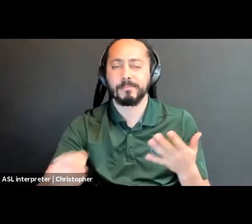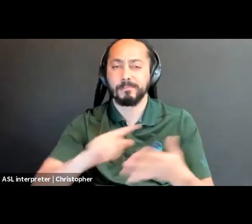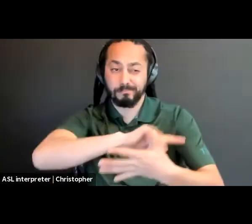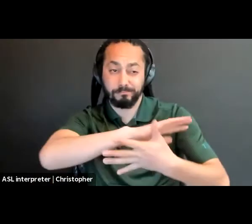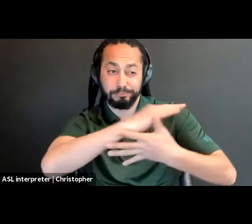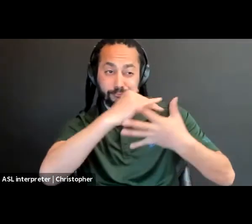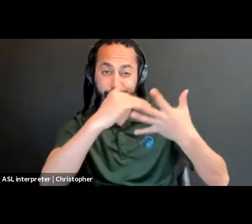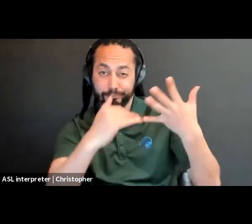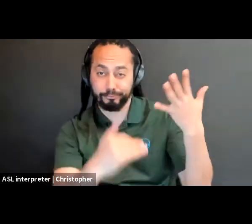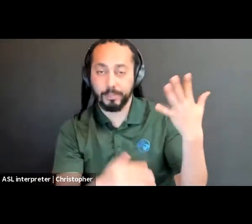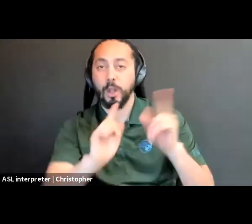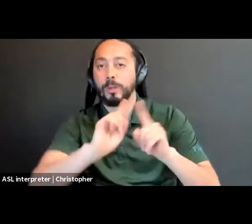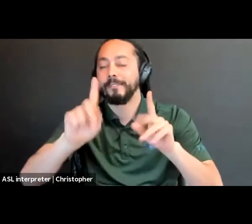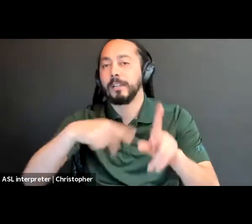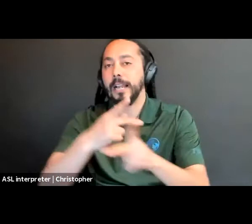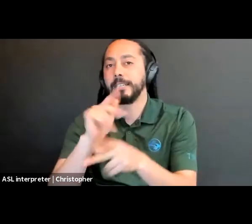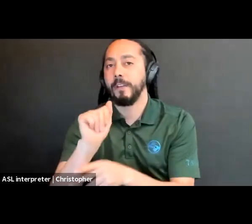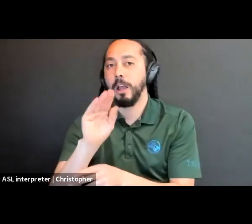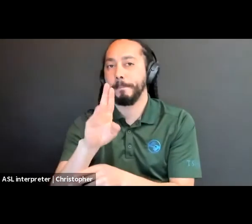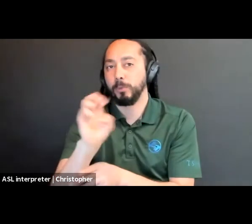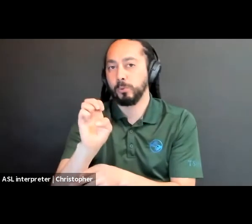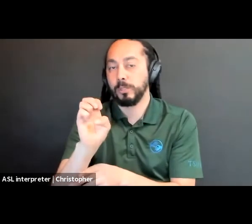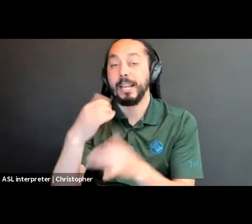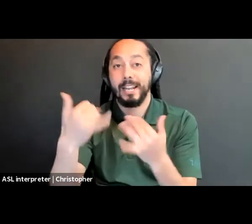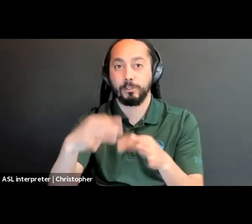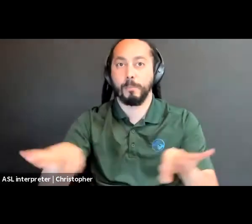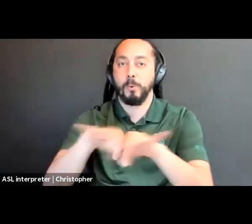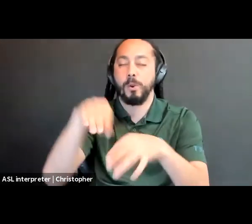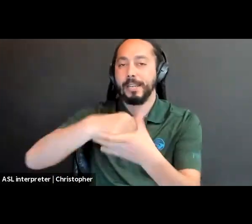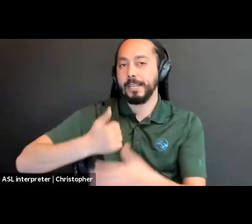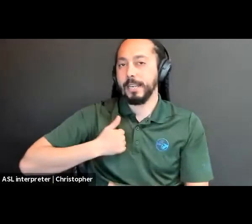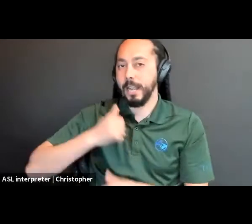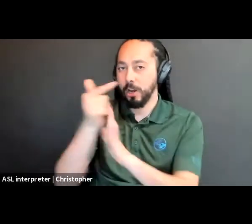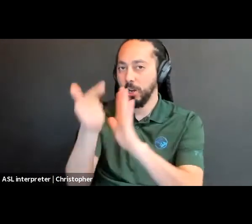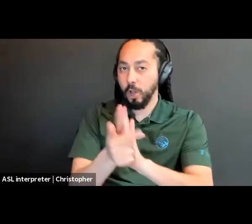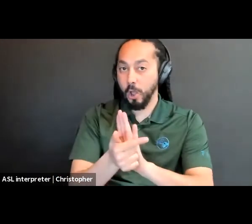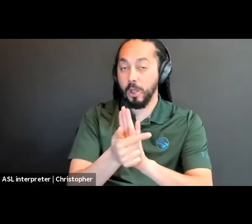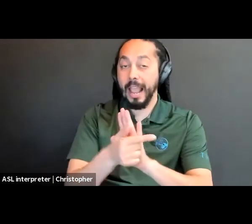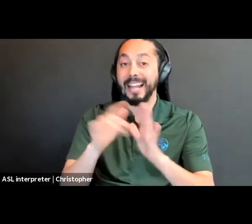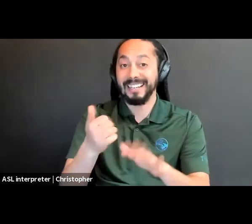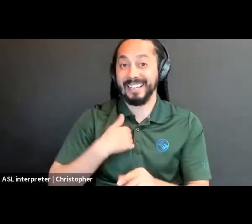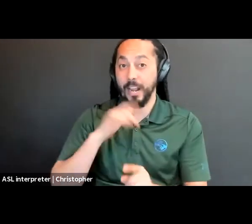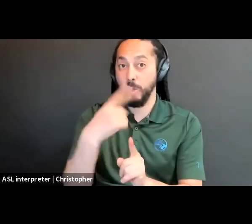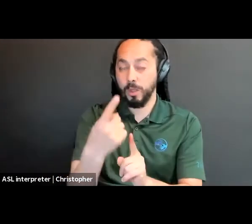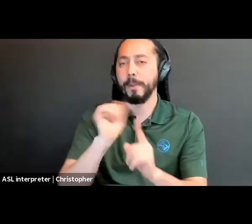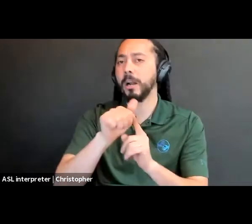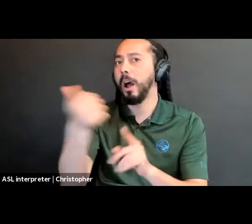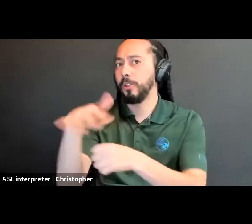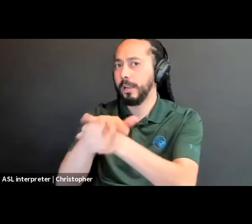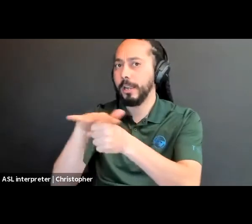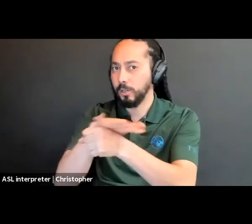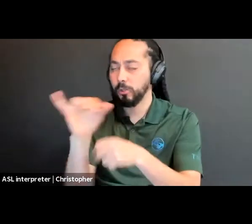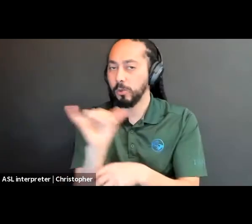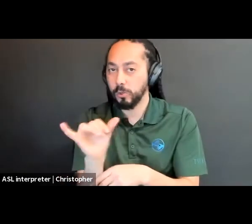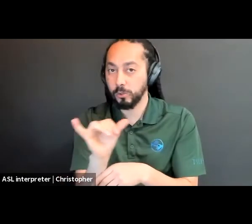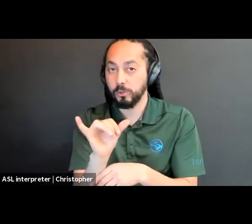in Canadian law, and I know these are becoming discussed in many other jurisdictions as part of either family law or